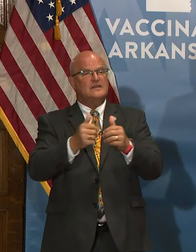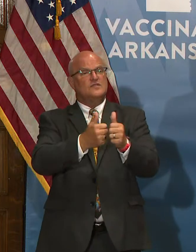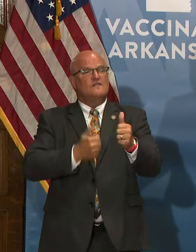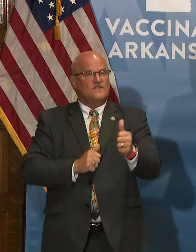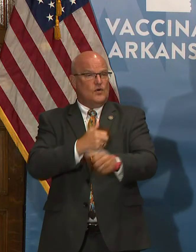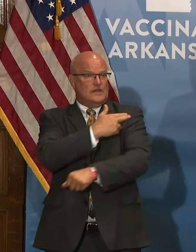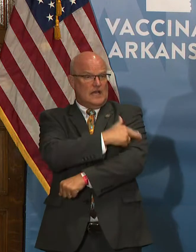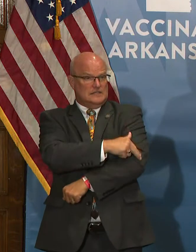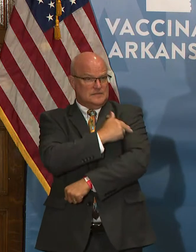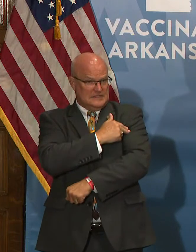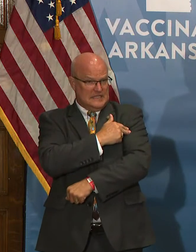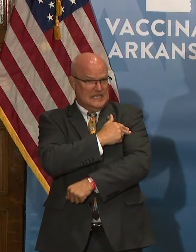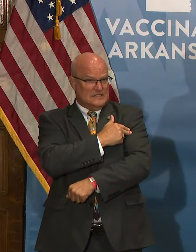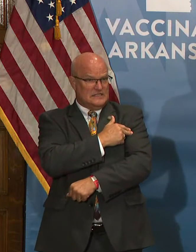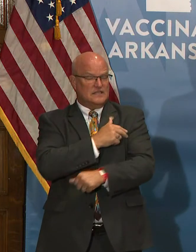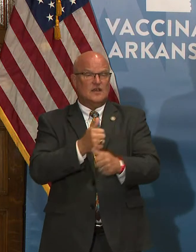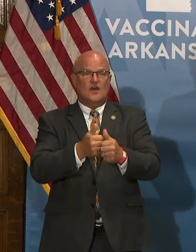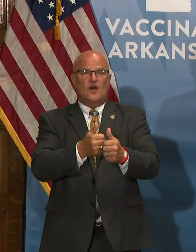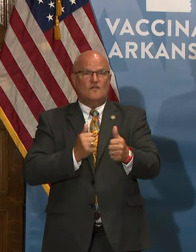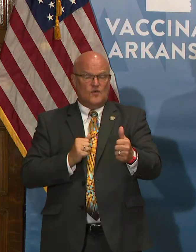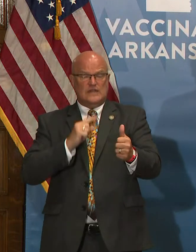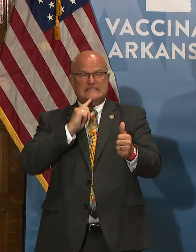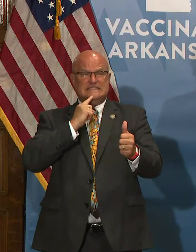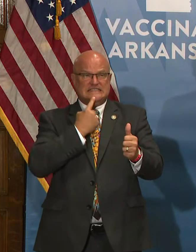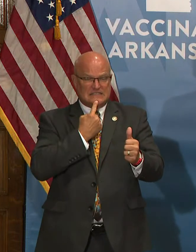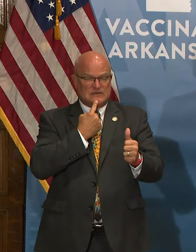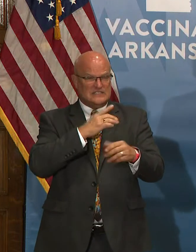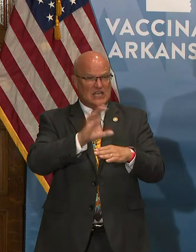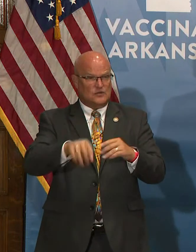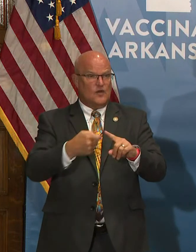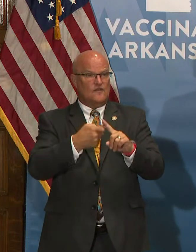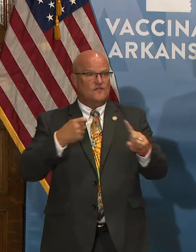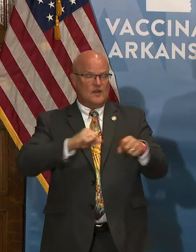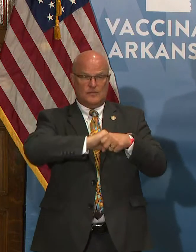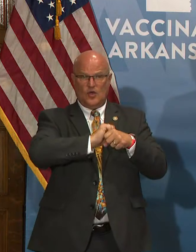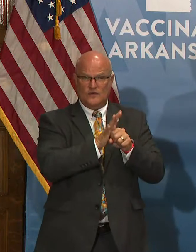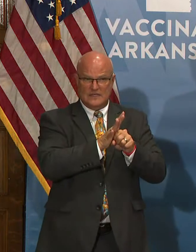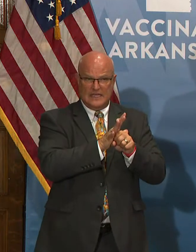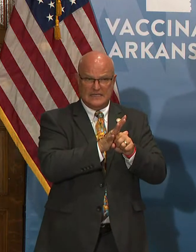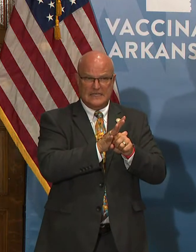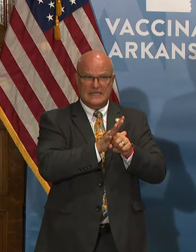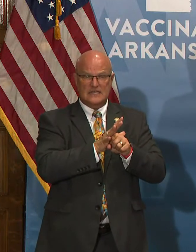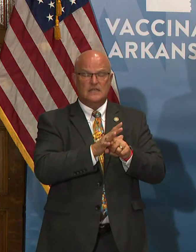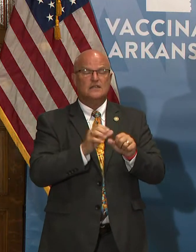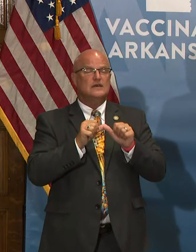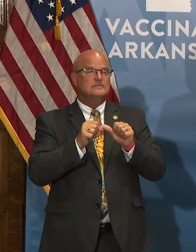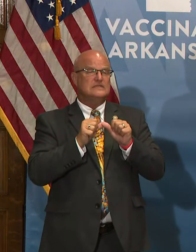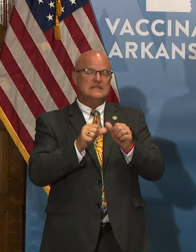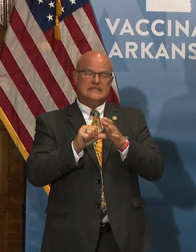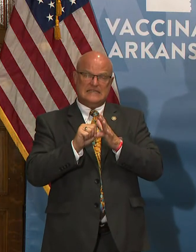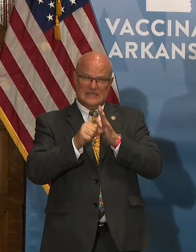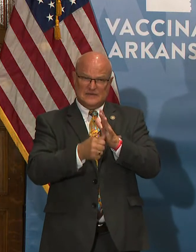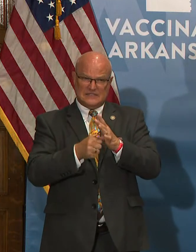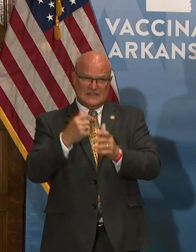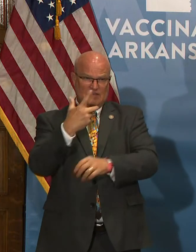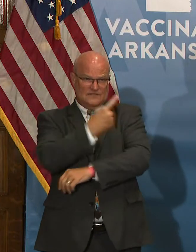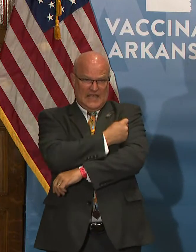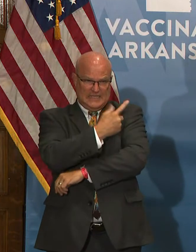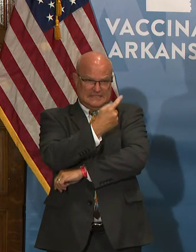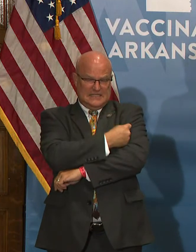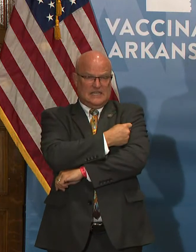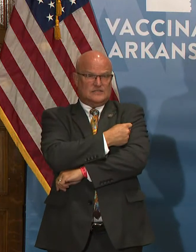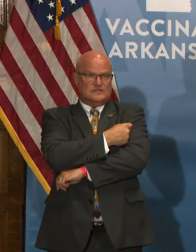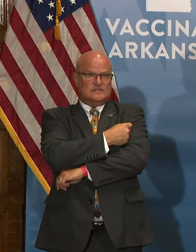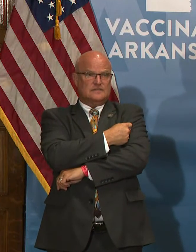avoiding hospitalization or serious consequences from this. And so we're continuing that emphasis on